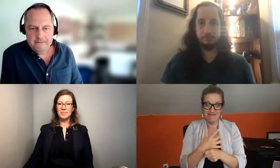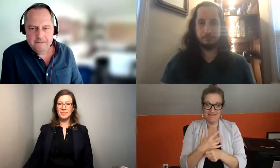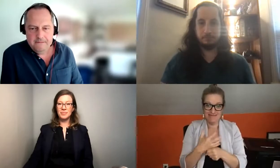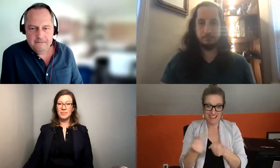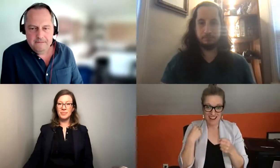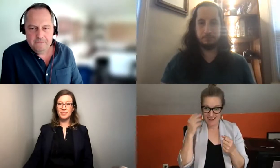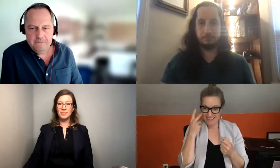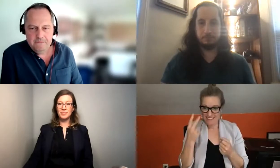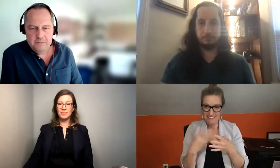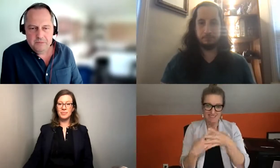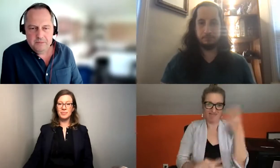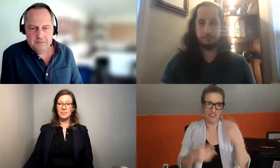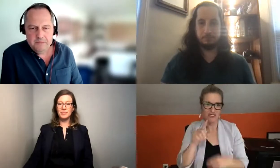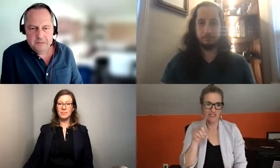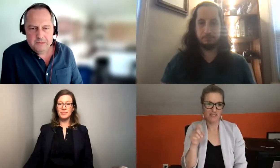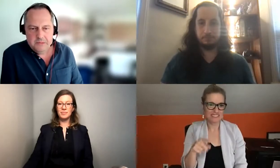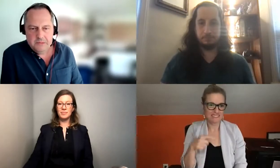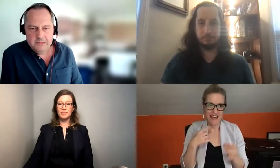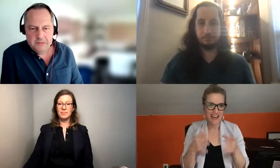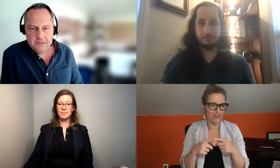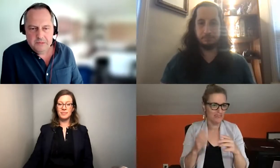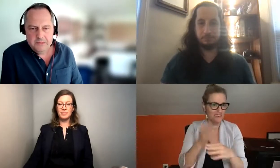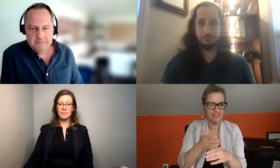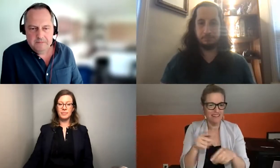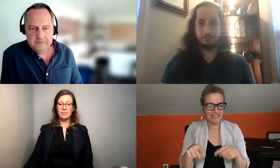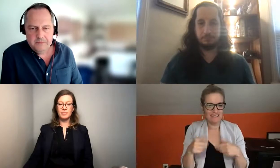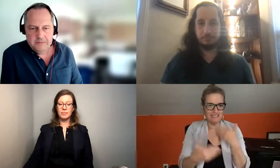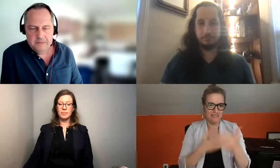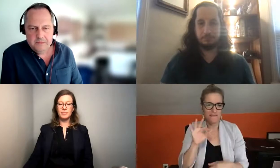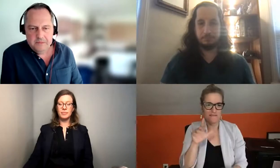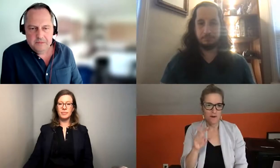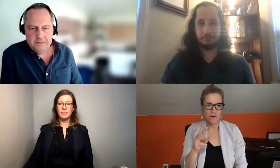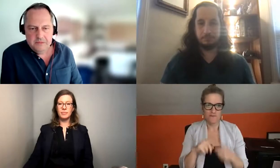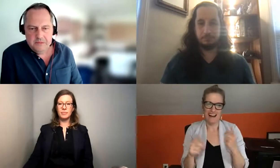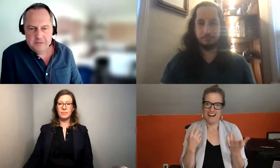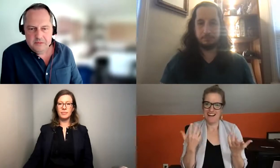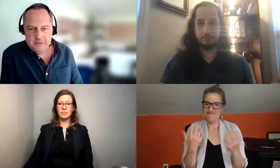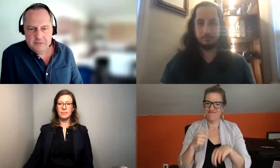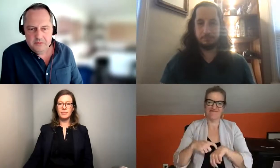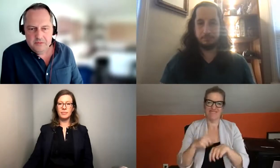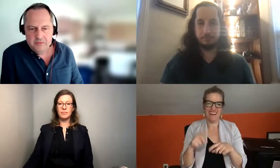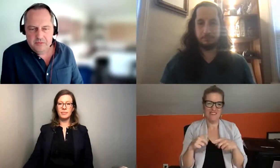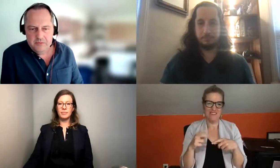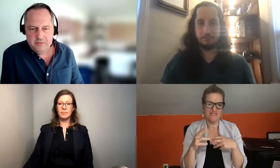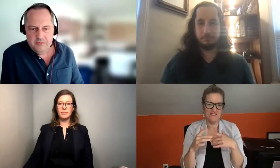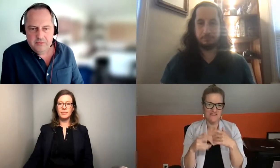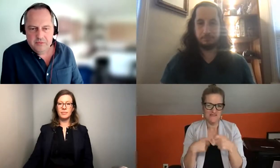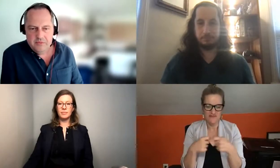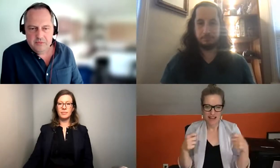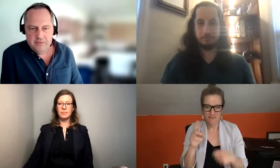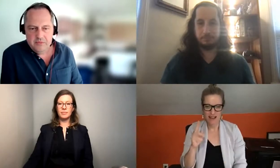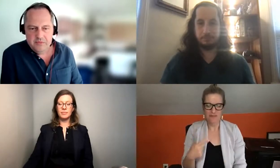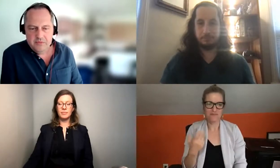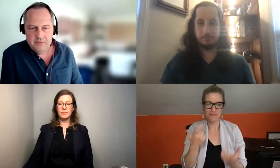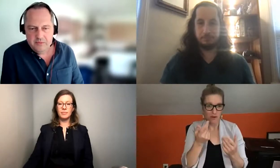Hi, wow, and time is run out, and I see we still have so many questions and comments. I hate to disrupt the